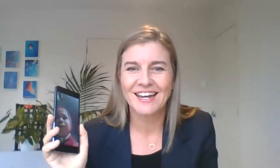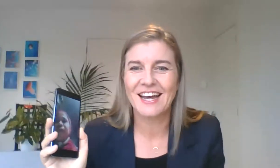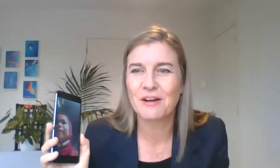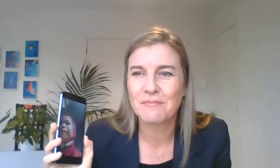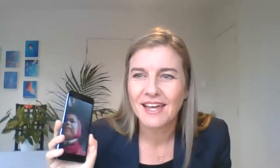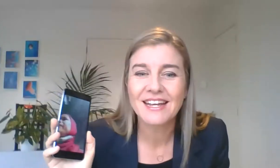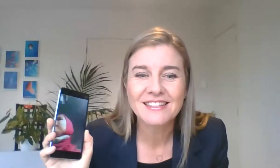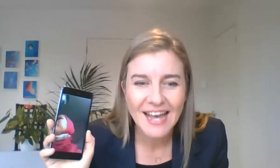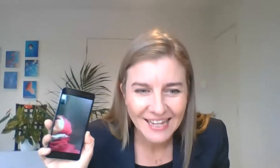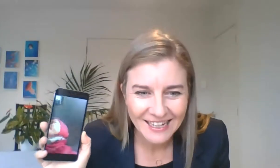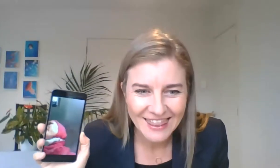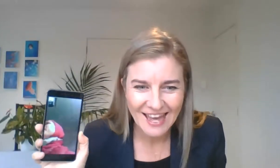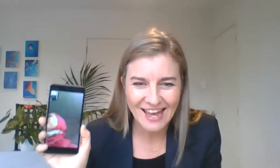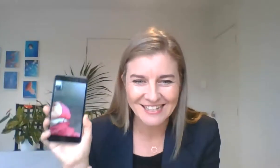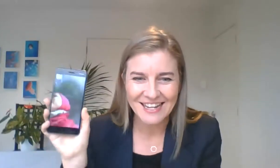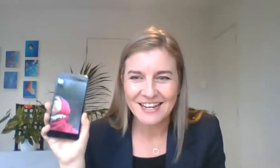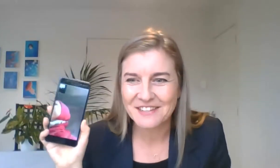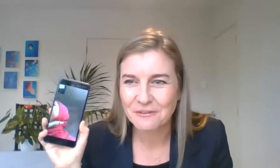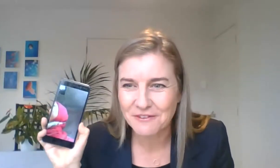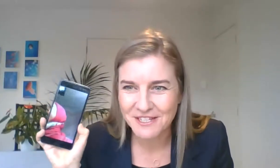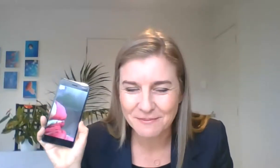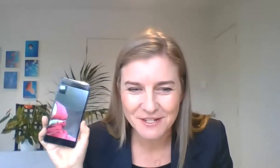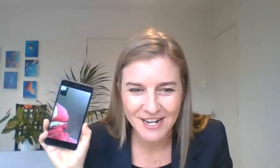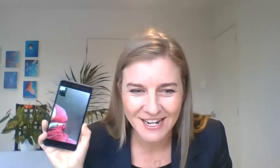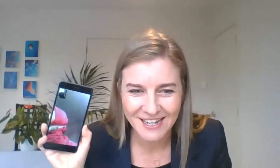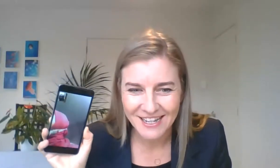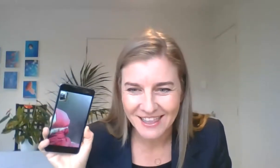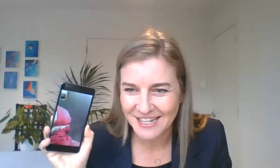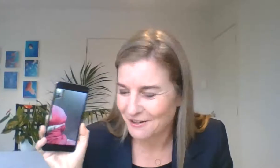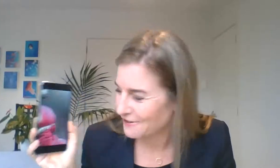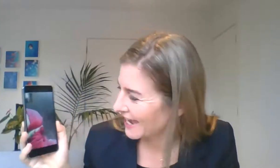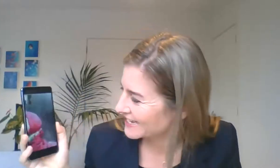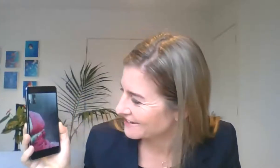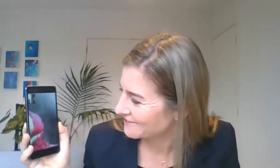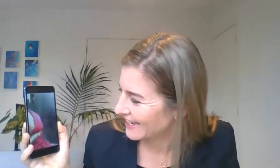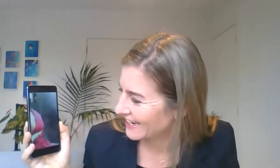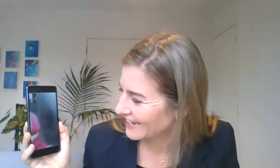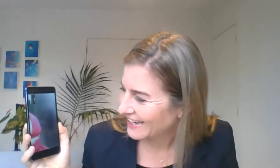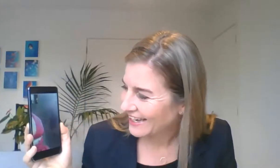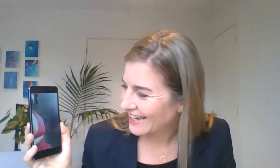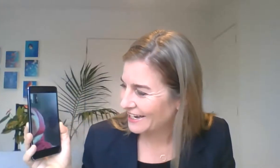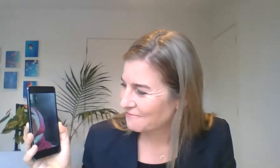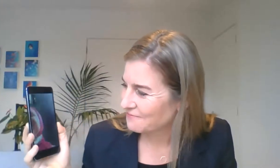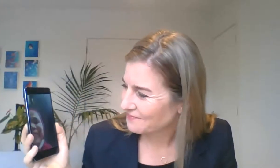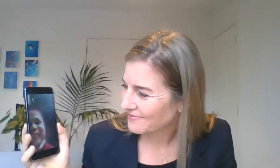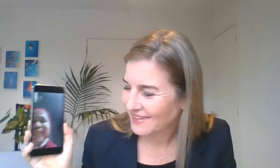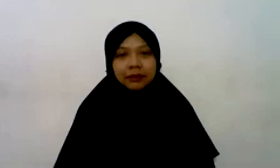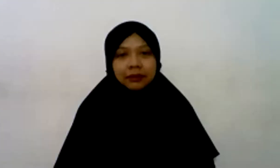experiencing exactly that. So we've just been trying to think creatively.